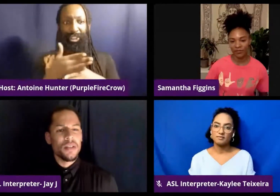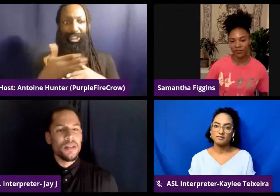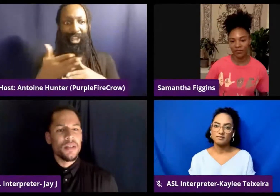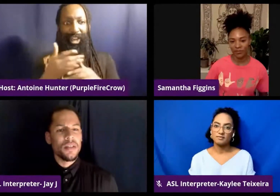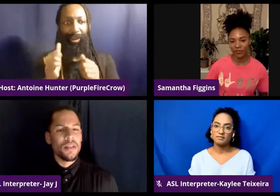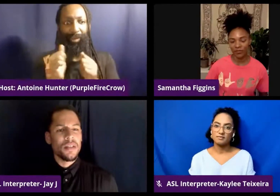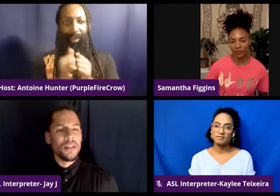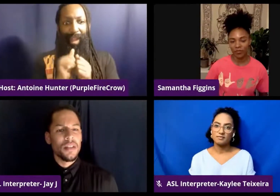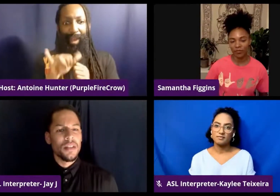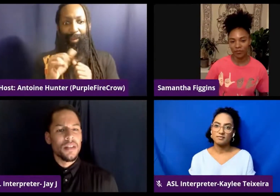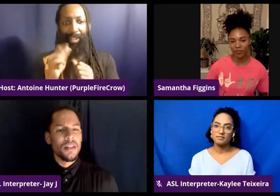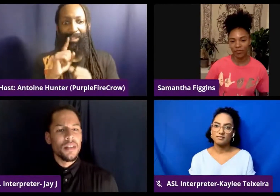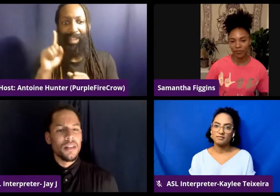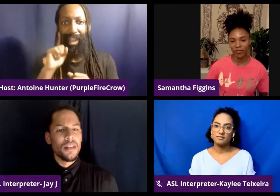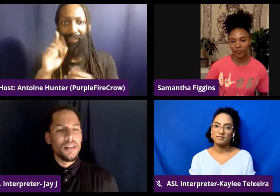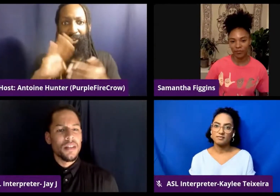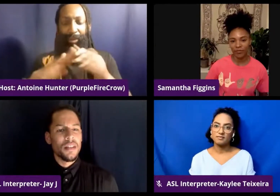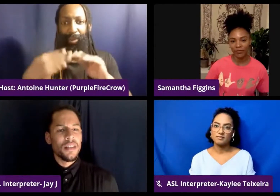courageous,